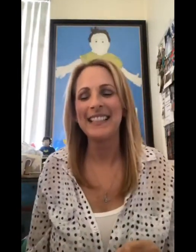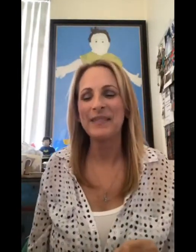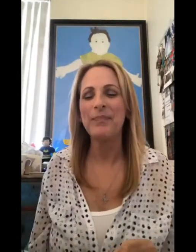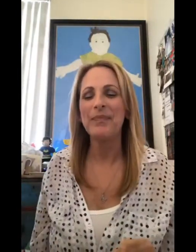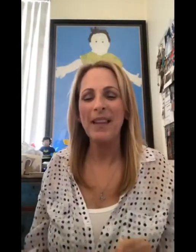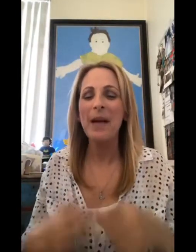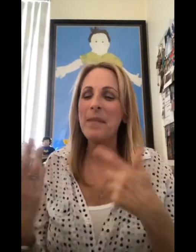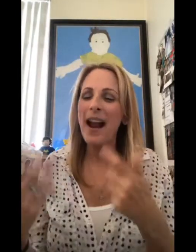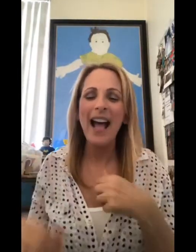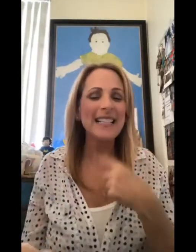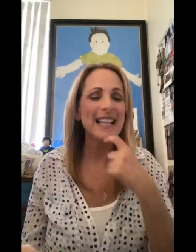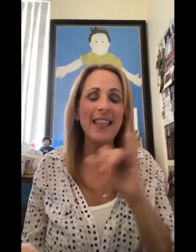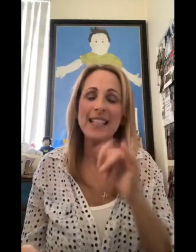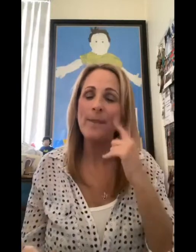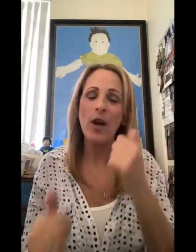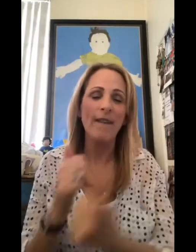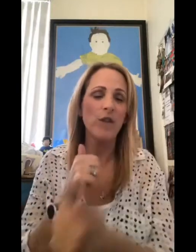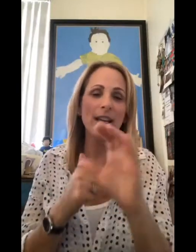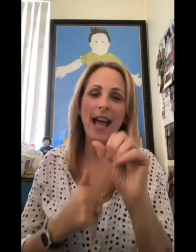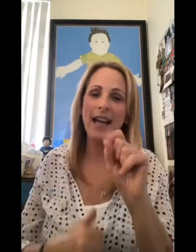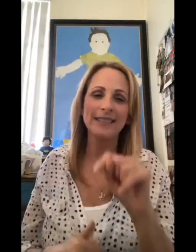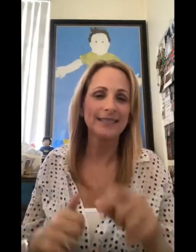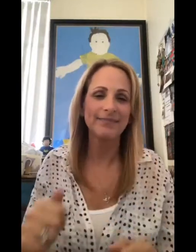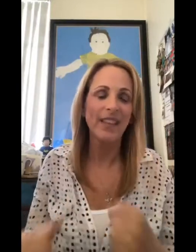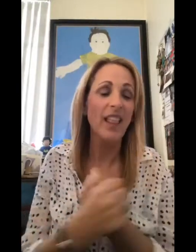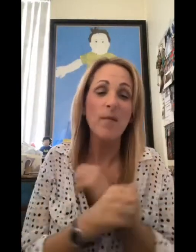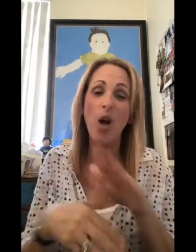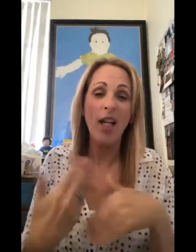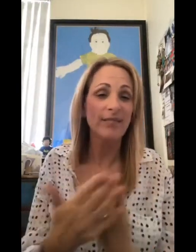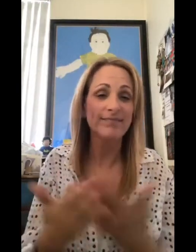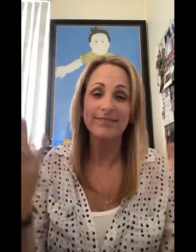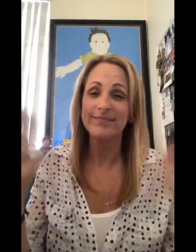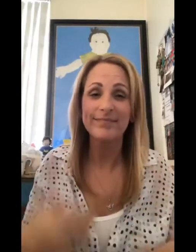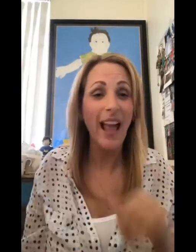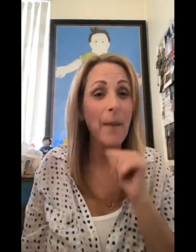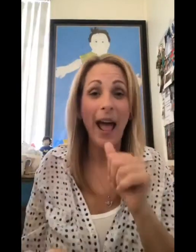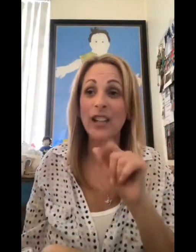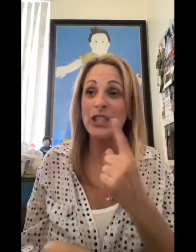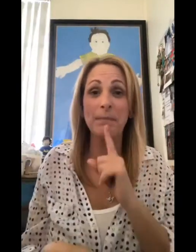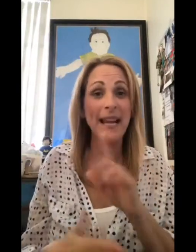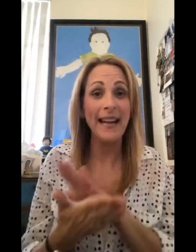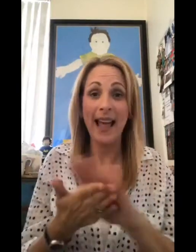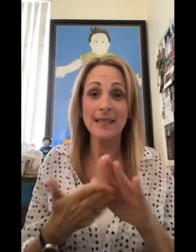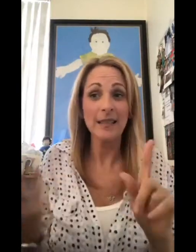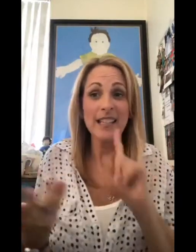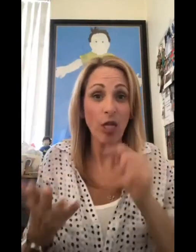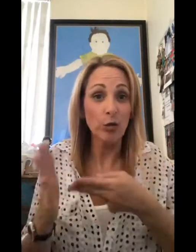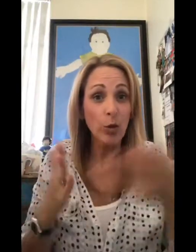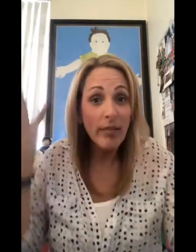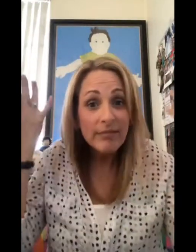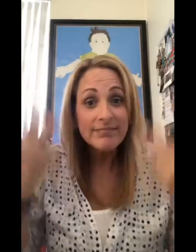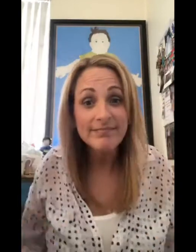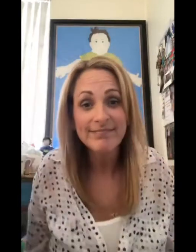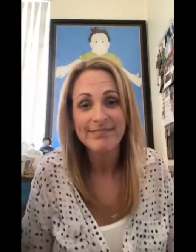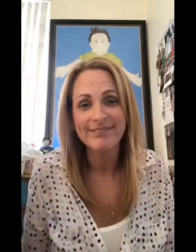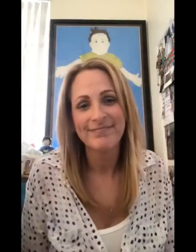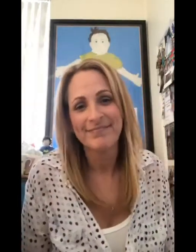foodies. So I could say the same for every cast member. We all, I love them all. I'm not just being nice. It's the truth.